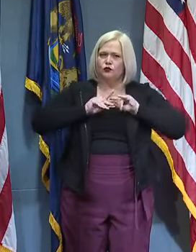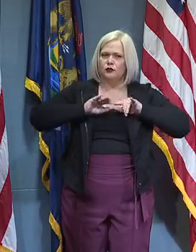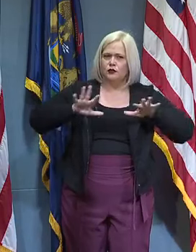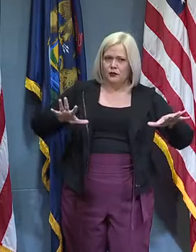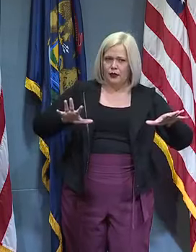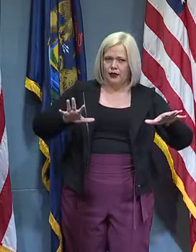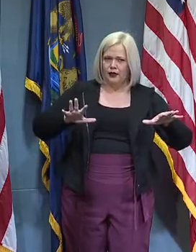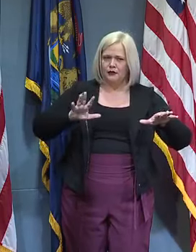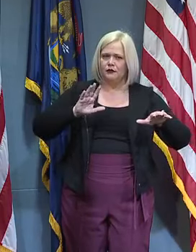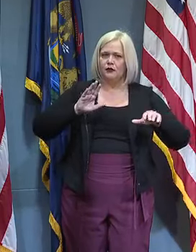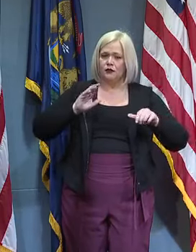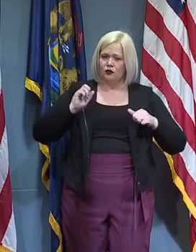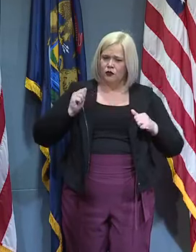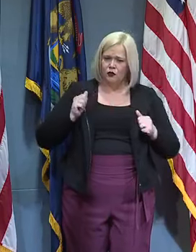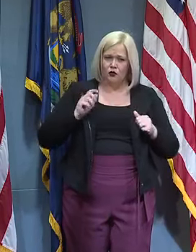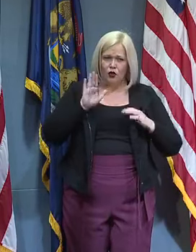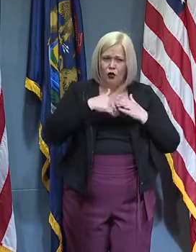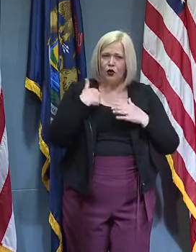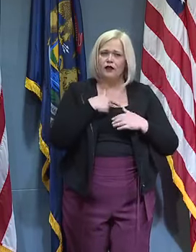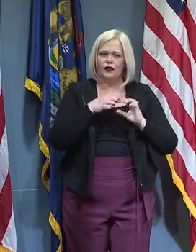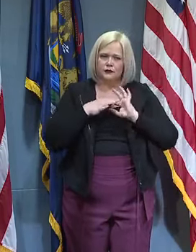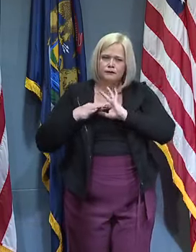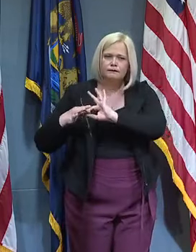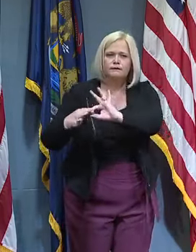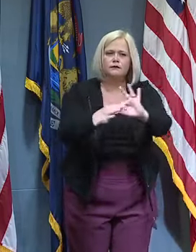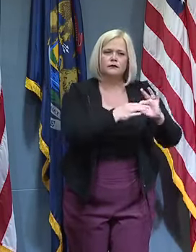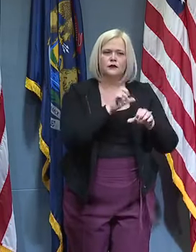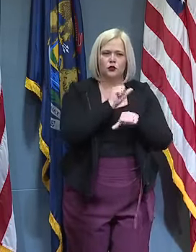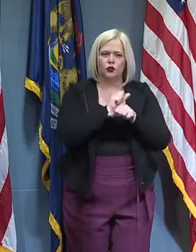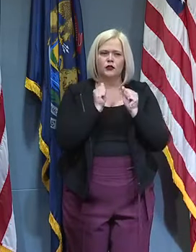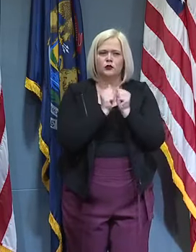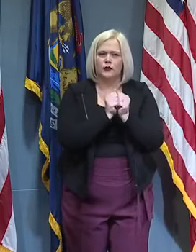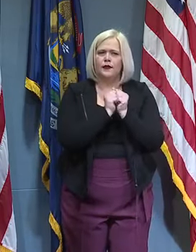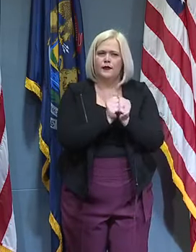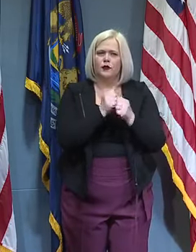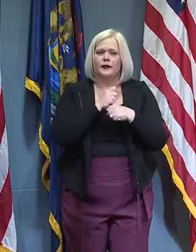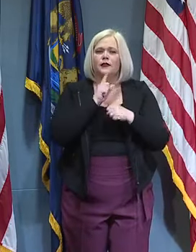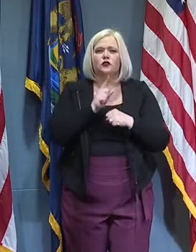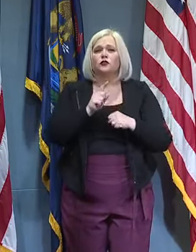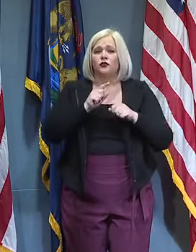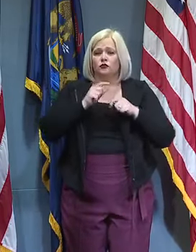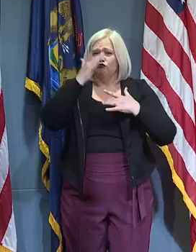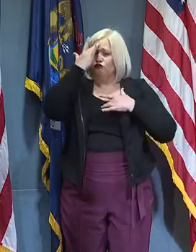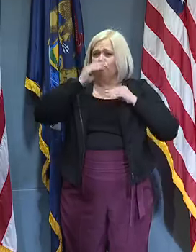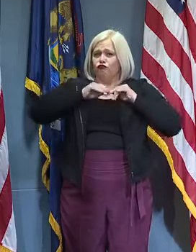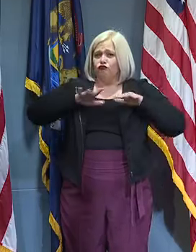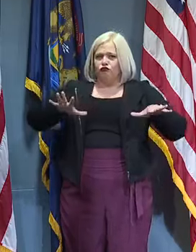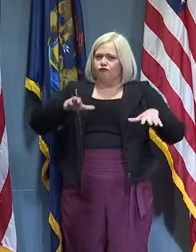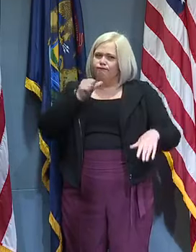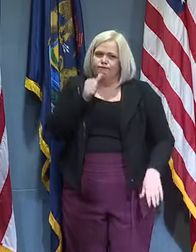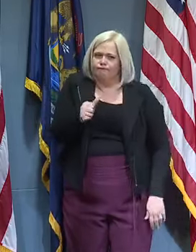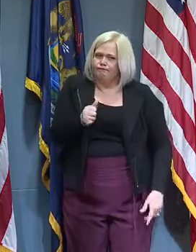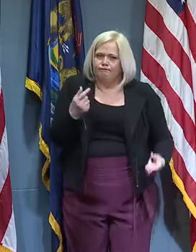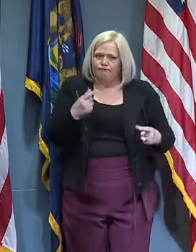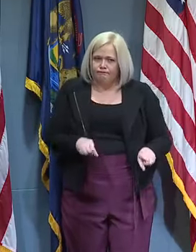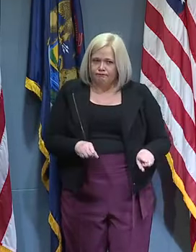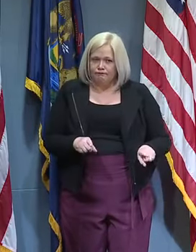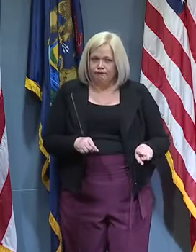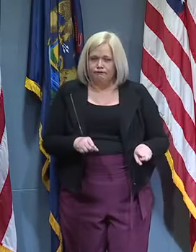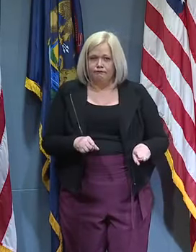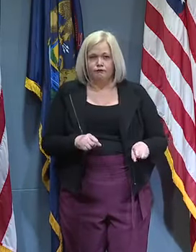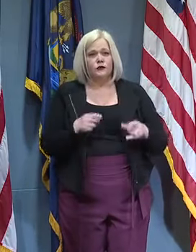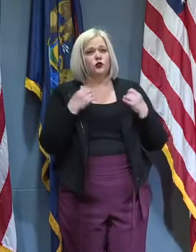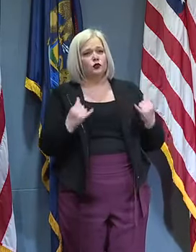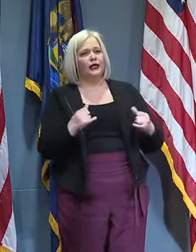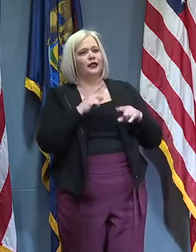enemy, COVID-19. Today, you'll hear from two leaders that my team and I have been working with to discuss these plans